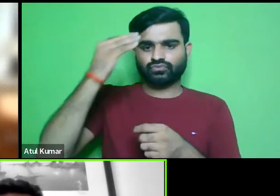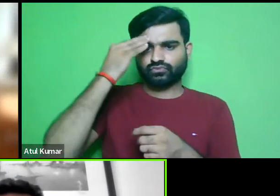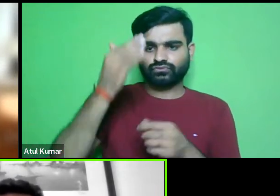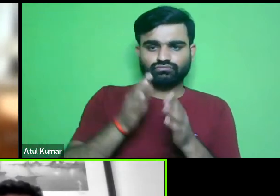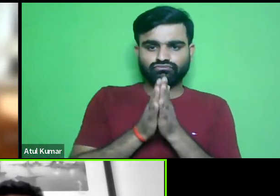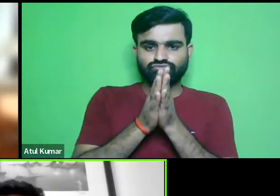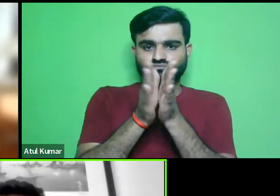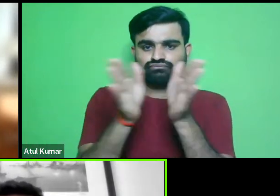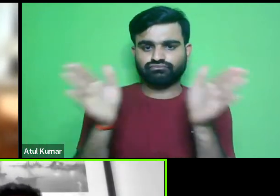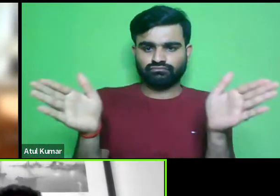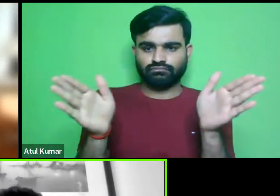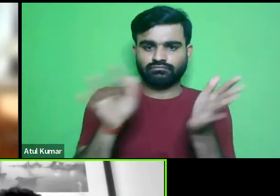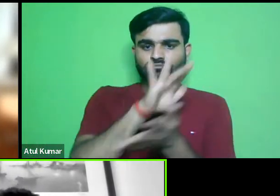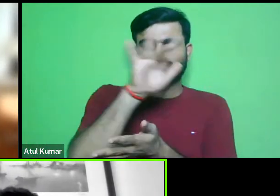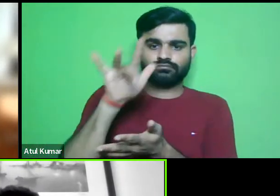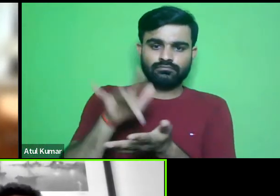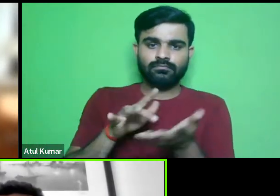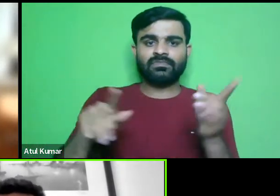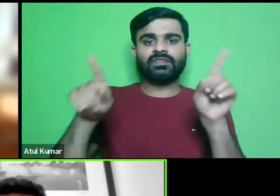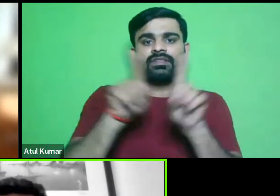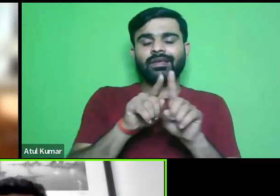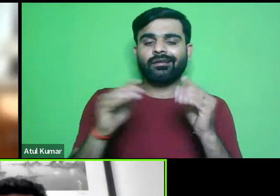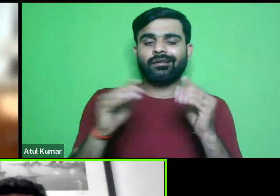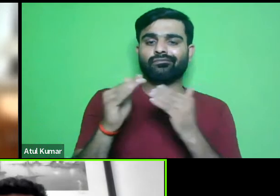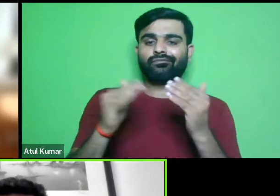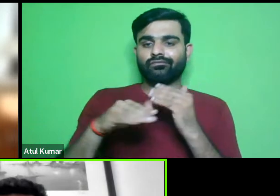broadly place similar obligations upon